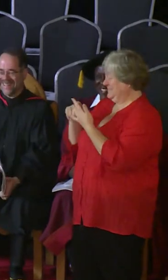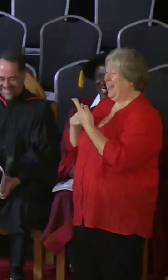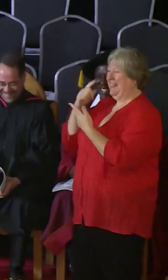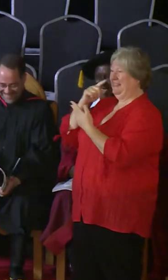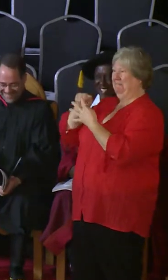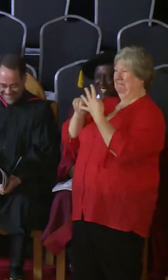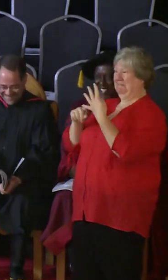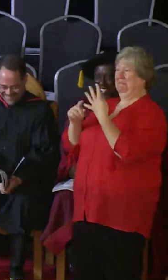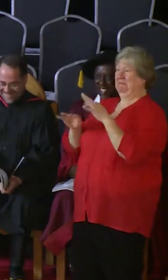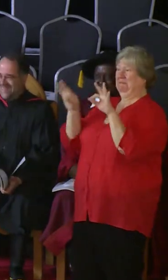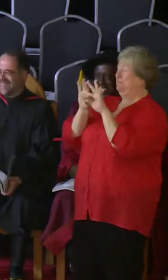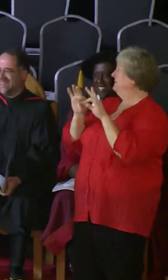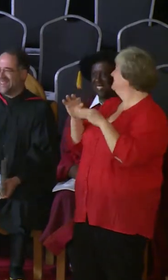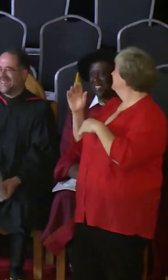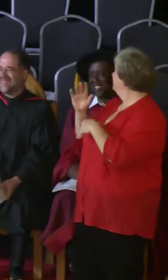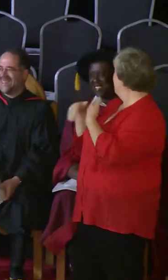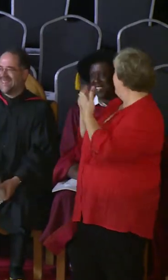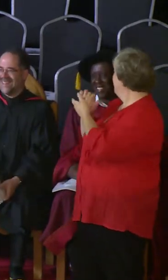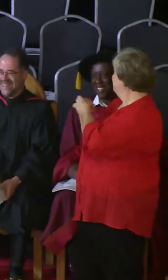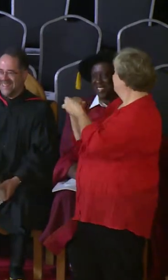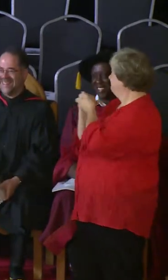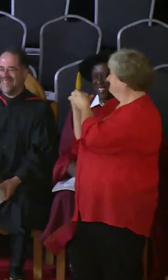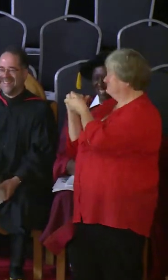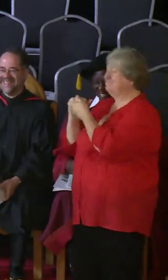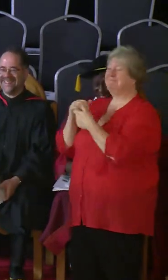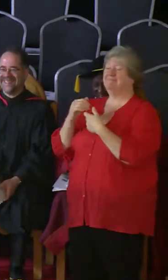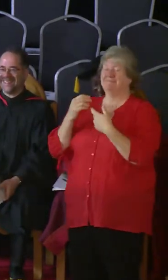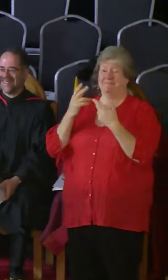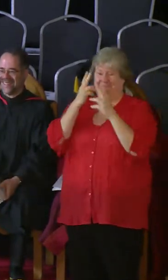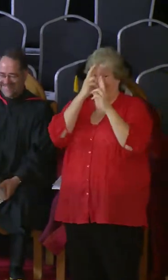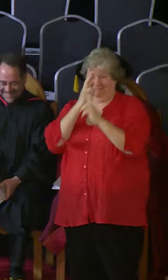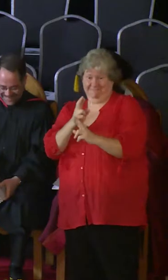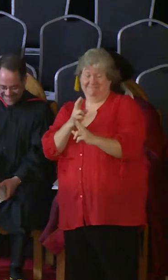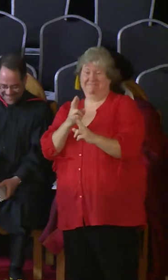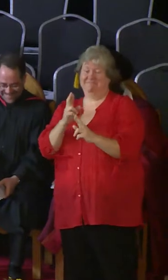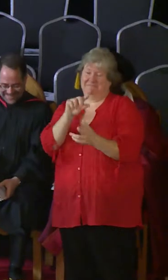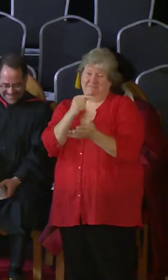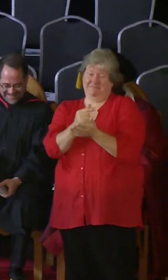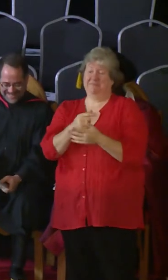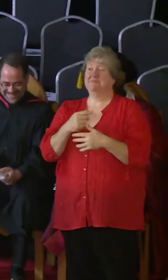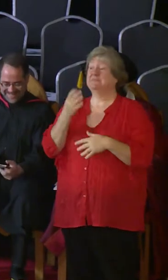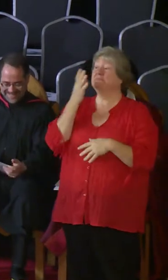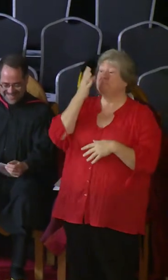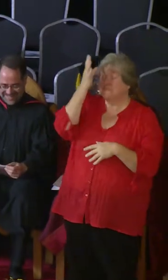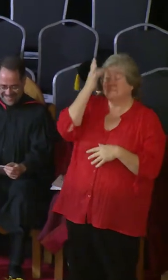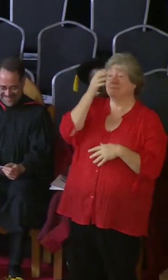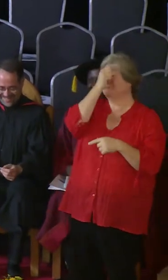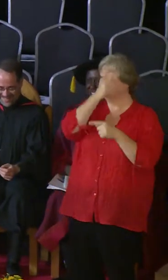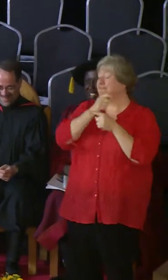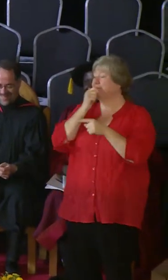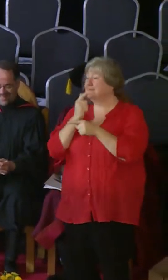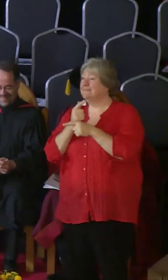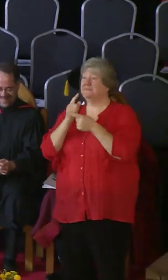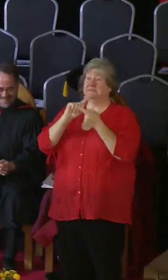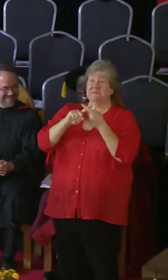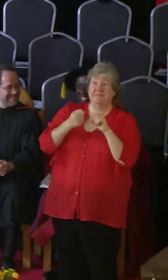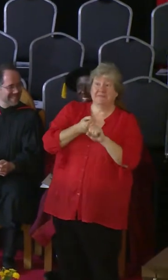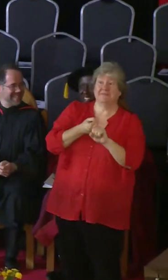everyone, colleagues, distinguished graduates, parents, brothers and sisters,